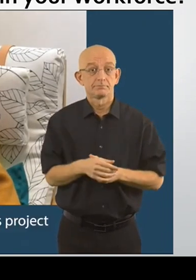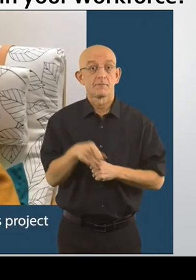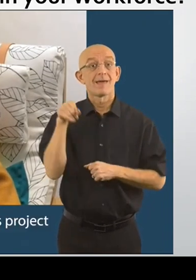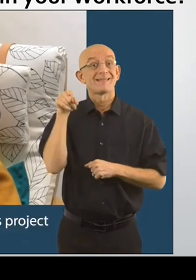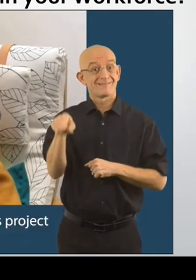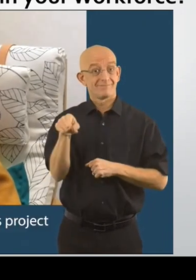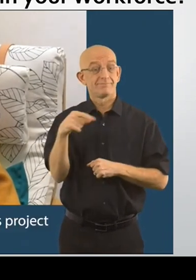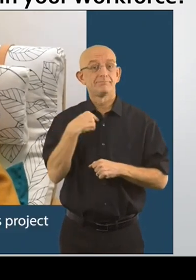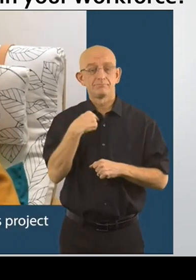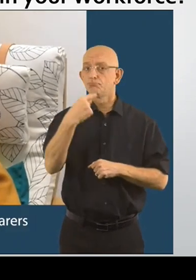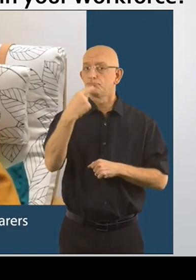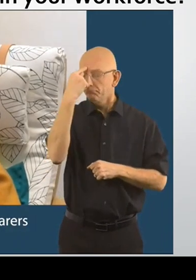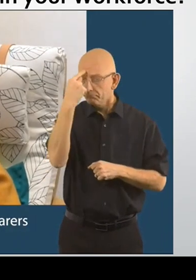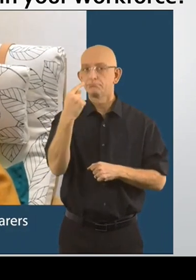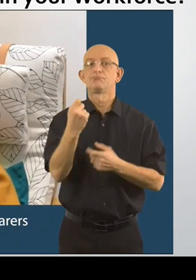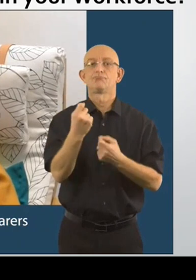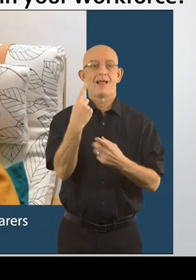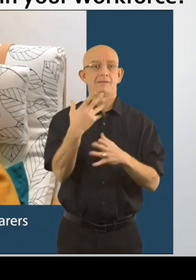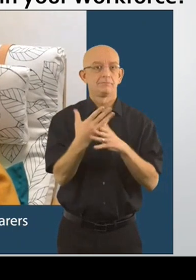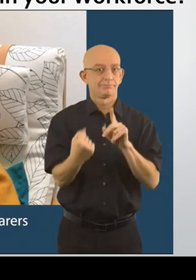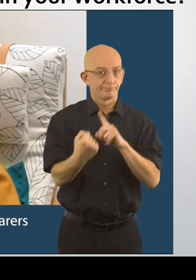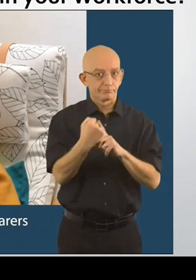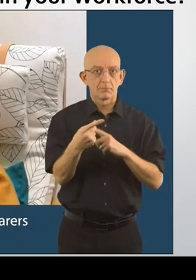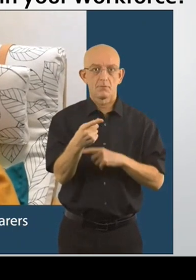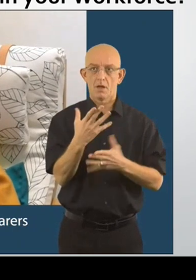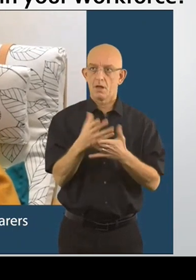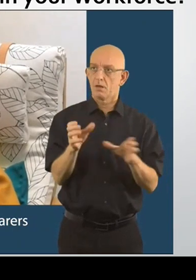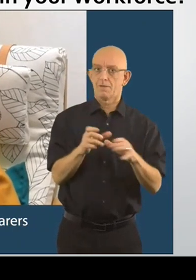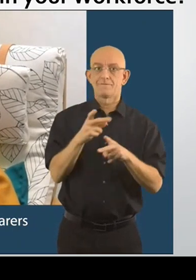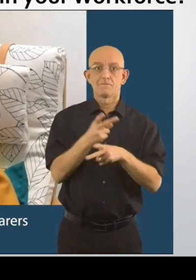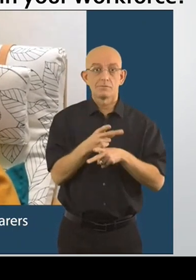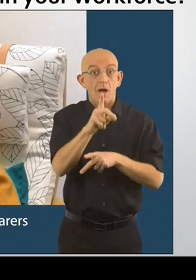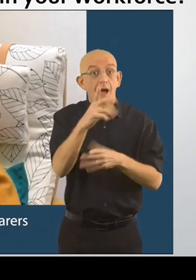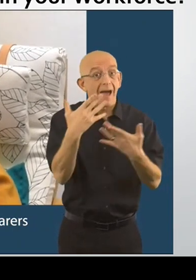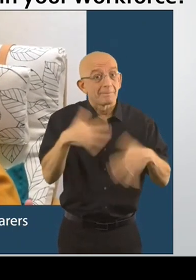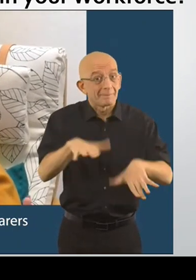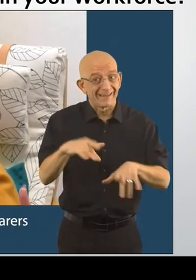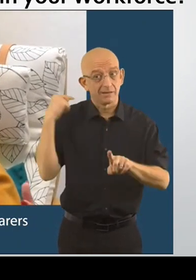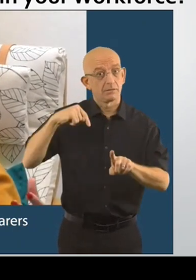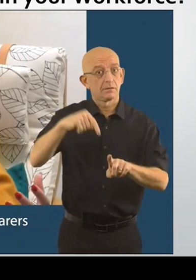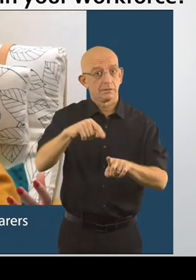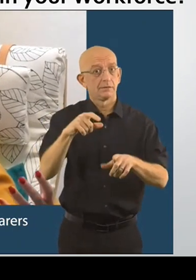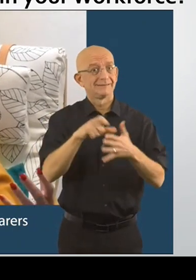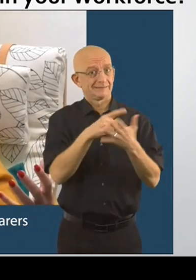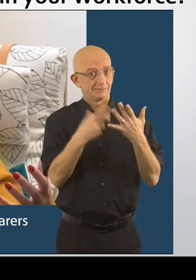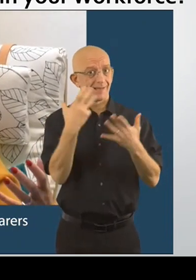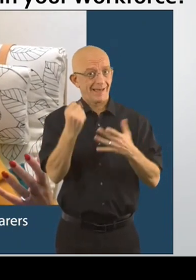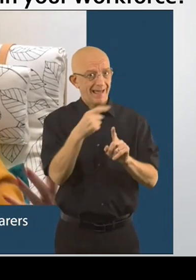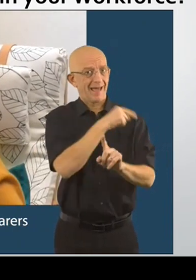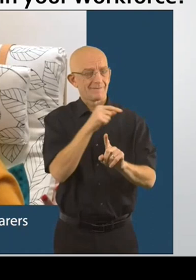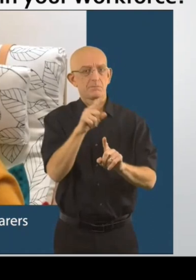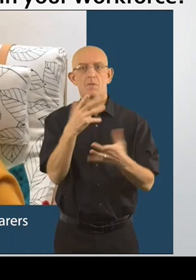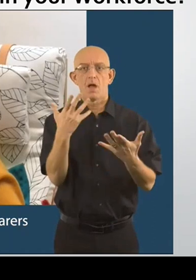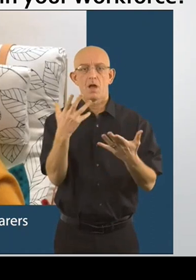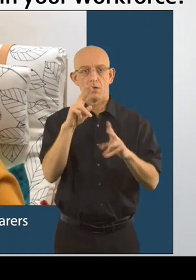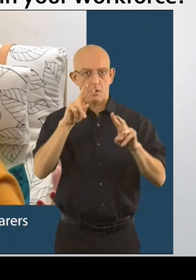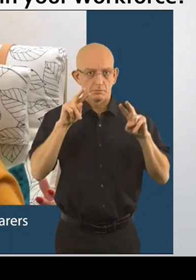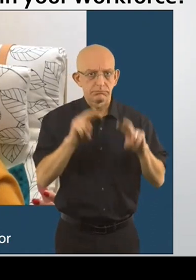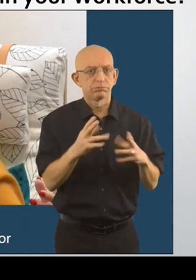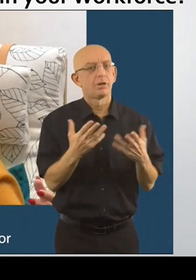We recognise we're just at the start of this project, but already we have recruited foster carers who